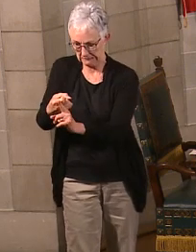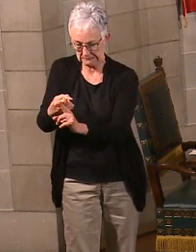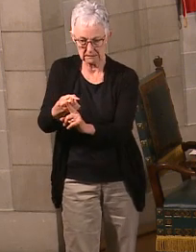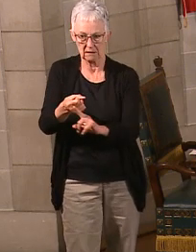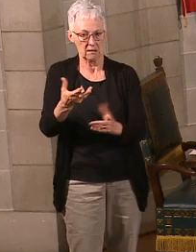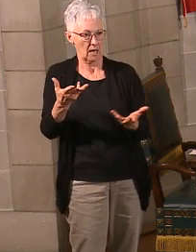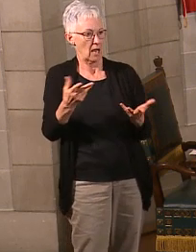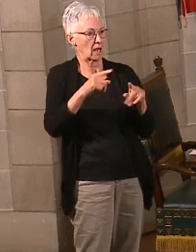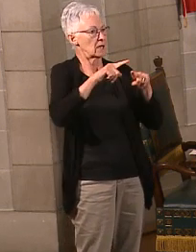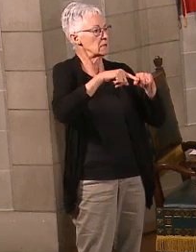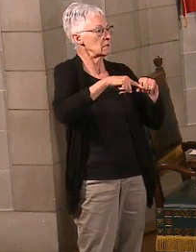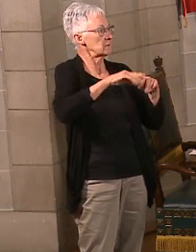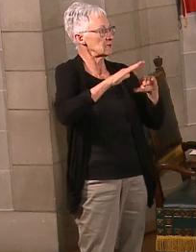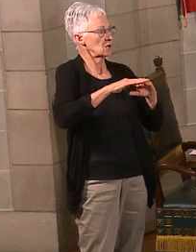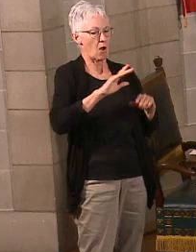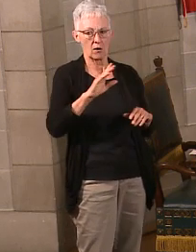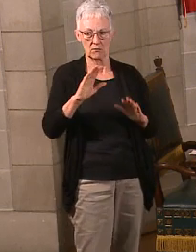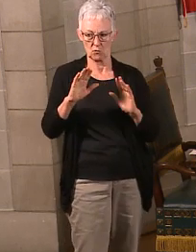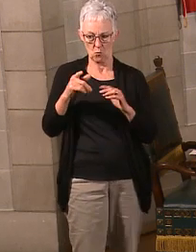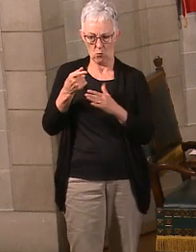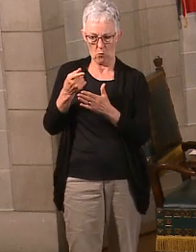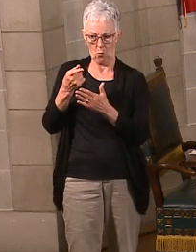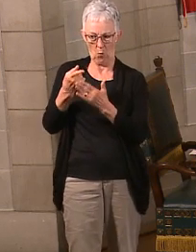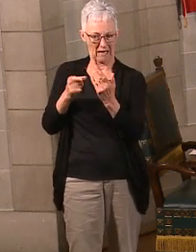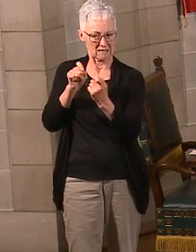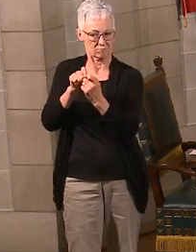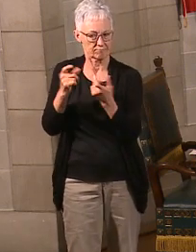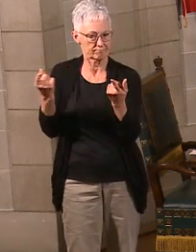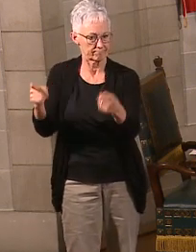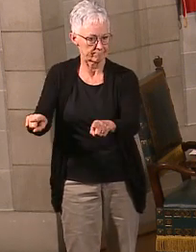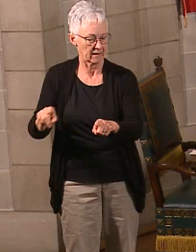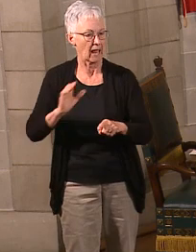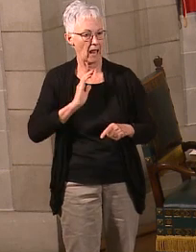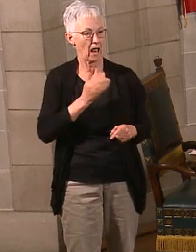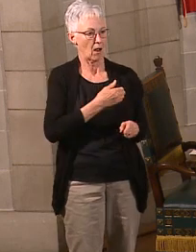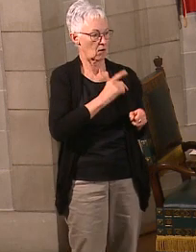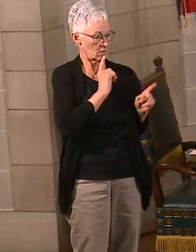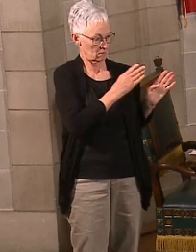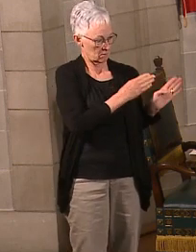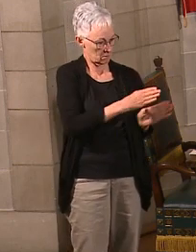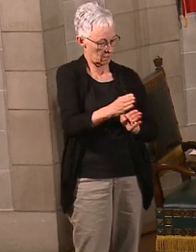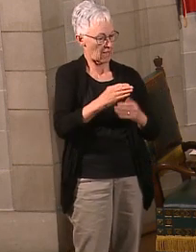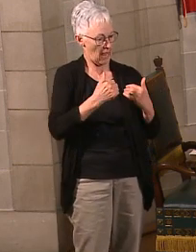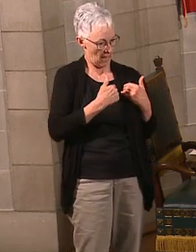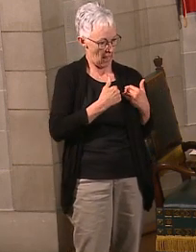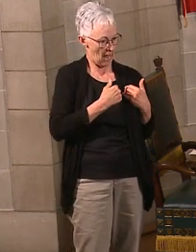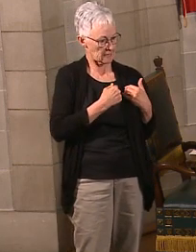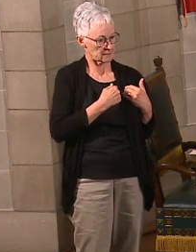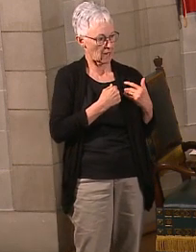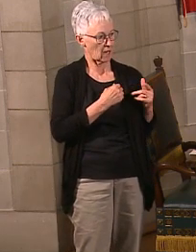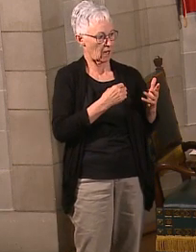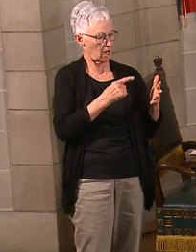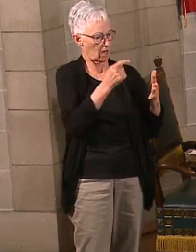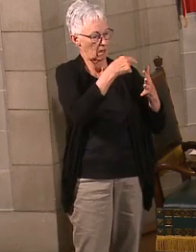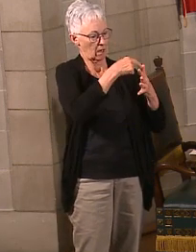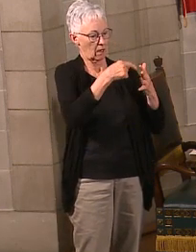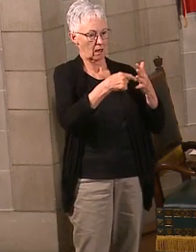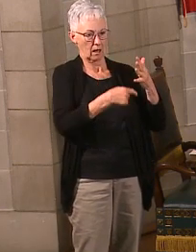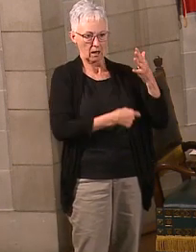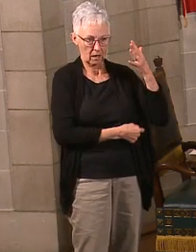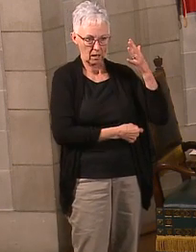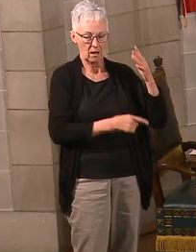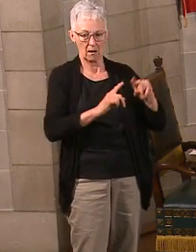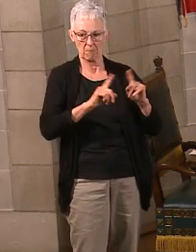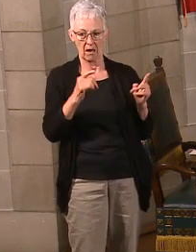variables that there again, our plan has a certain amount of fluidness to it, because if it's one inmate at